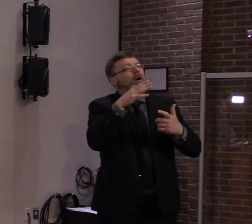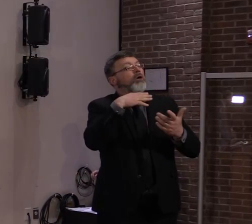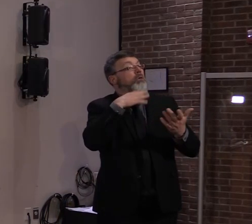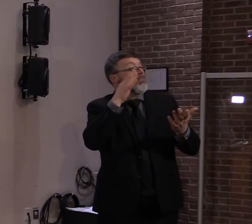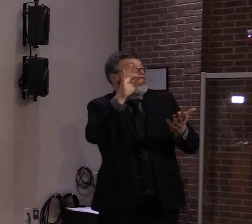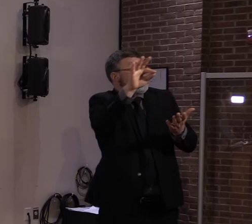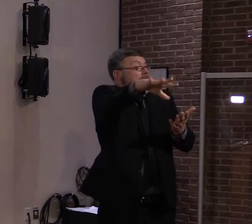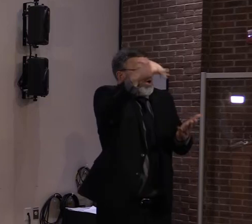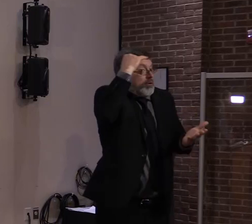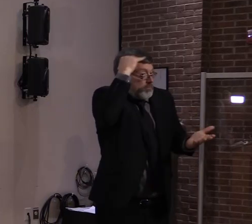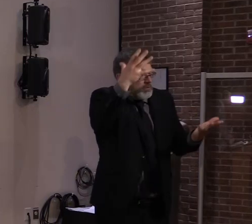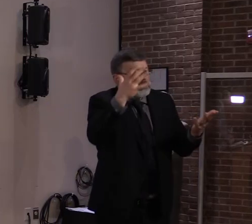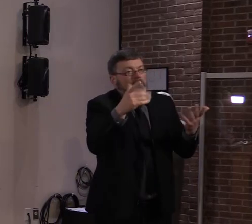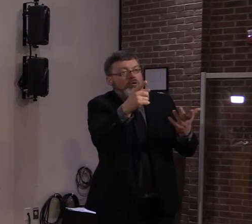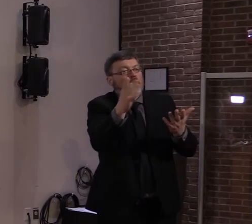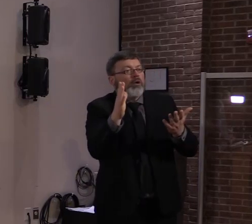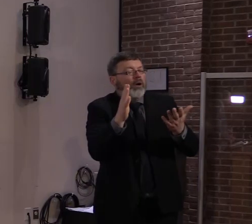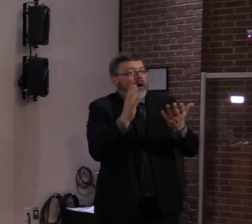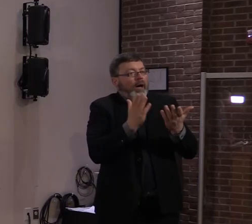get vaccine to